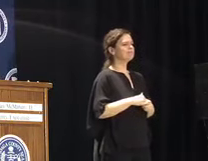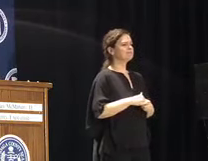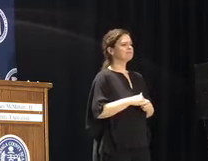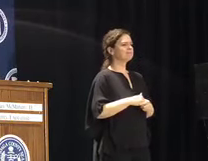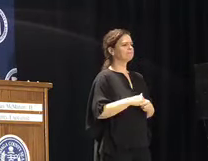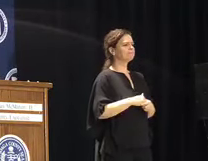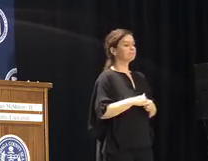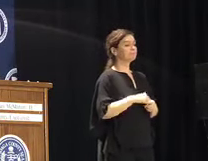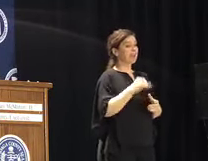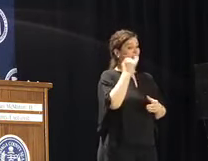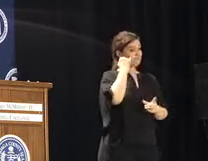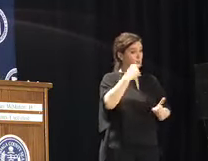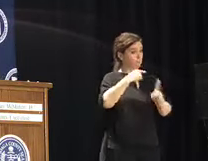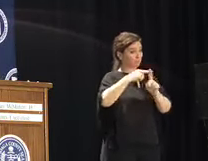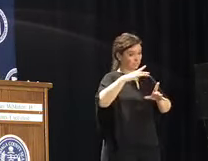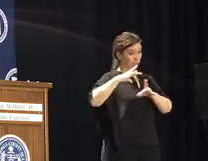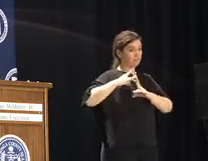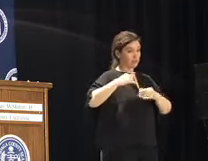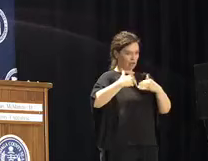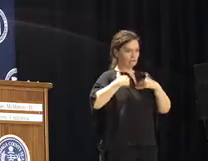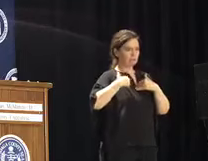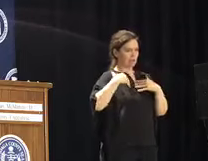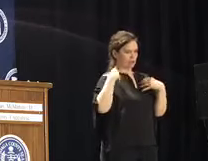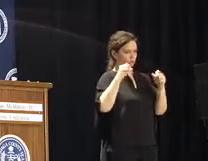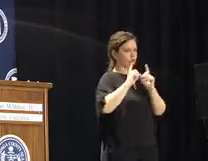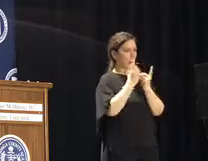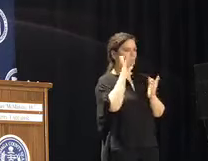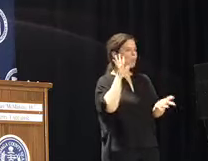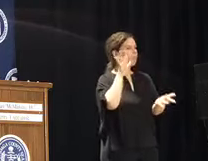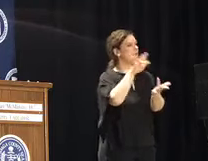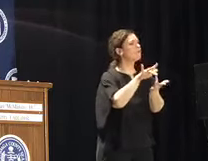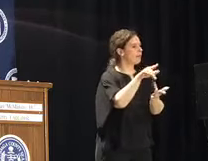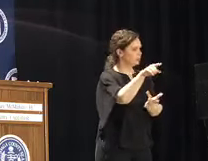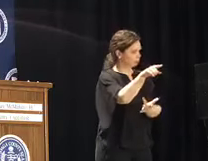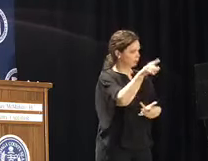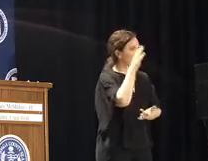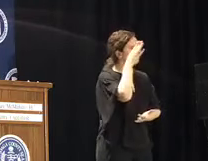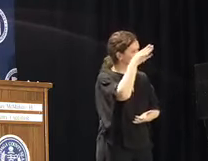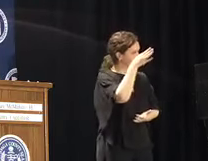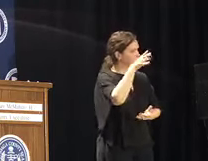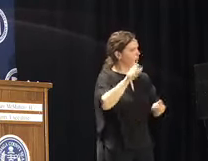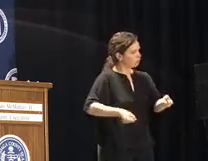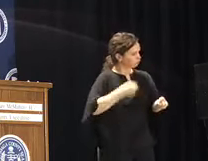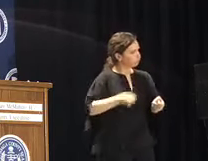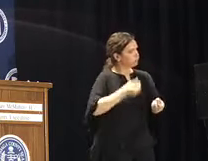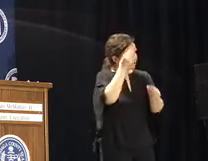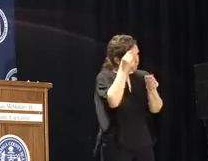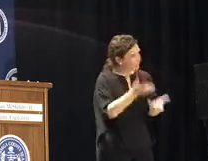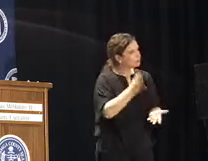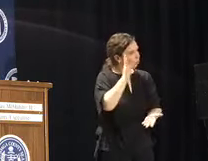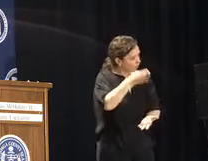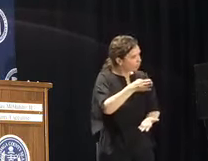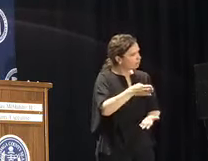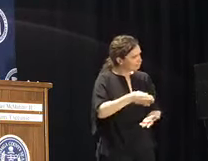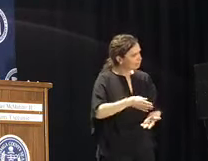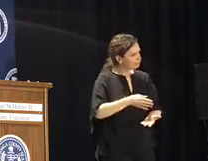to begin their surveillance investigation. You should also remain in close contact with your primary care doctor as